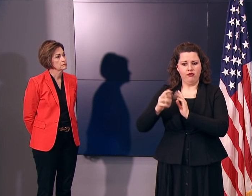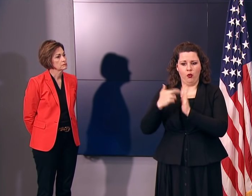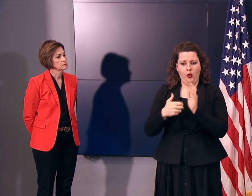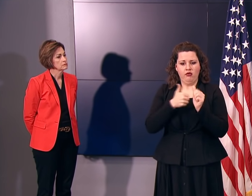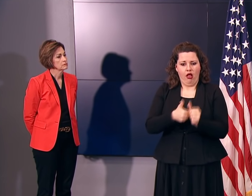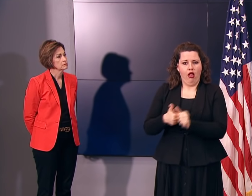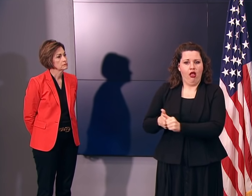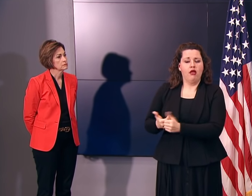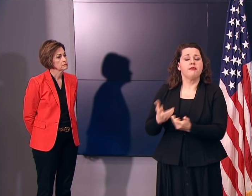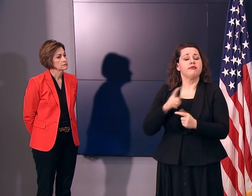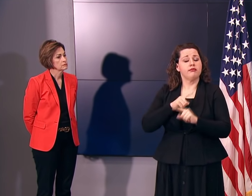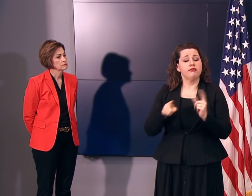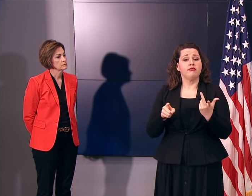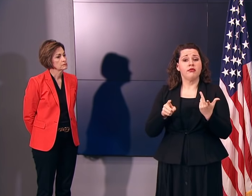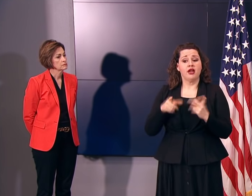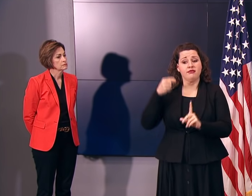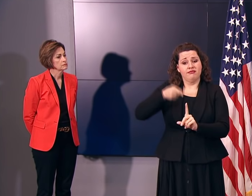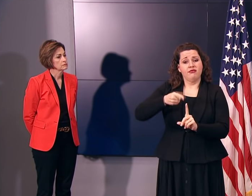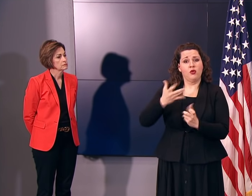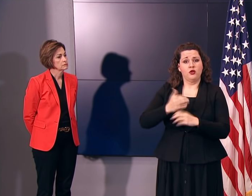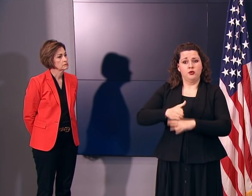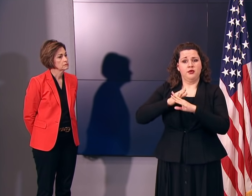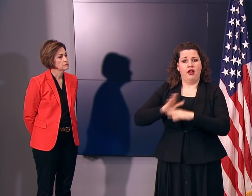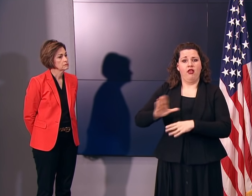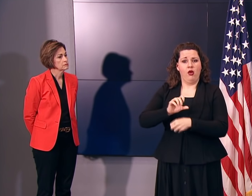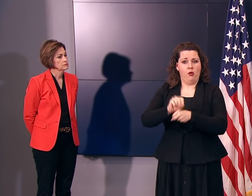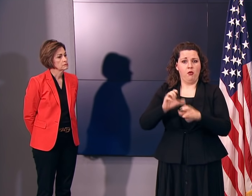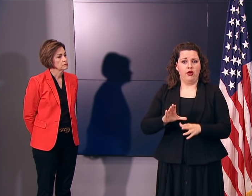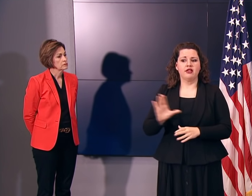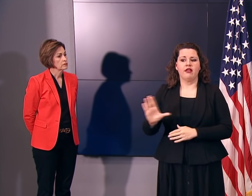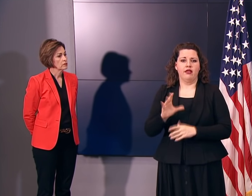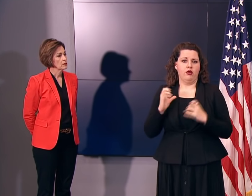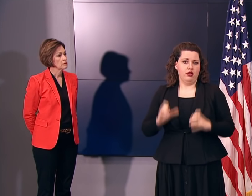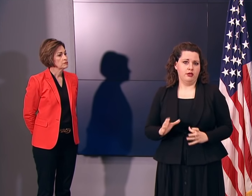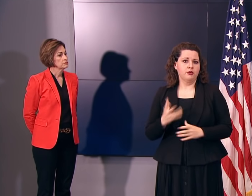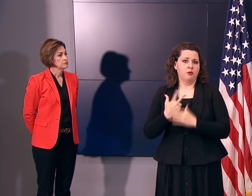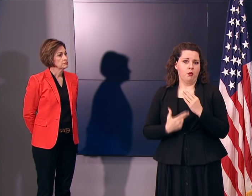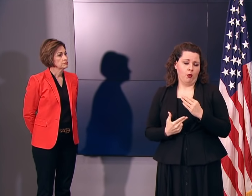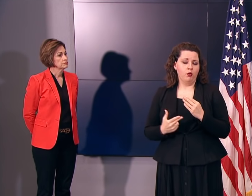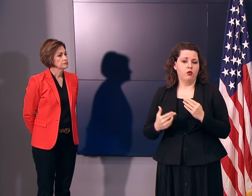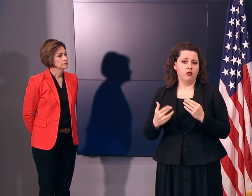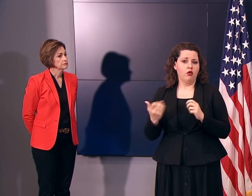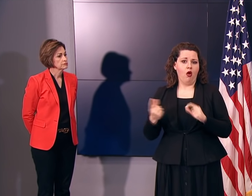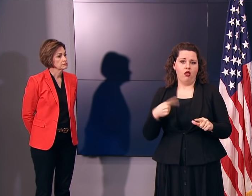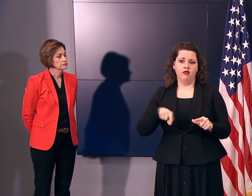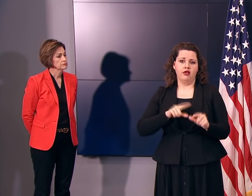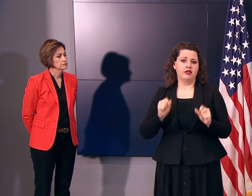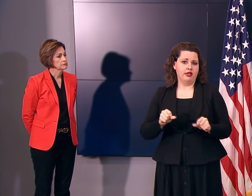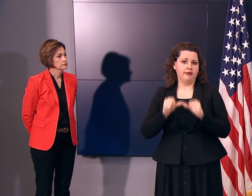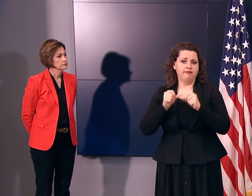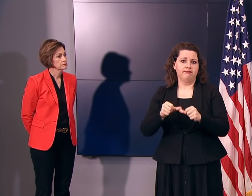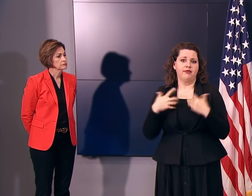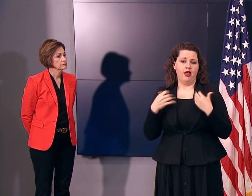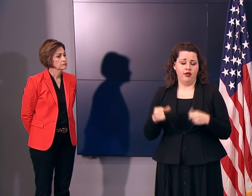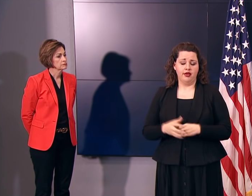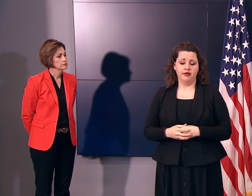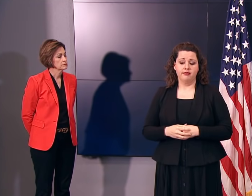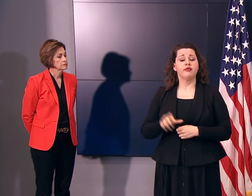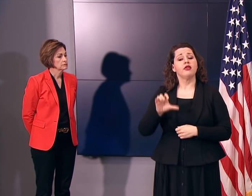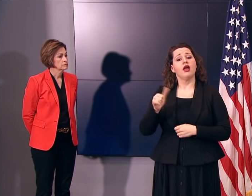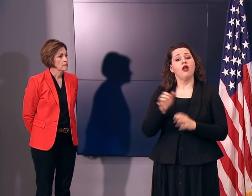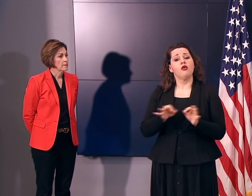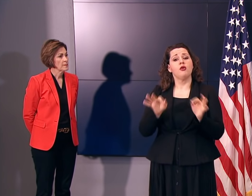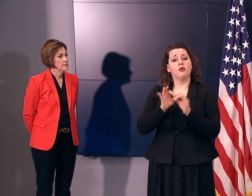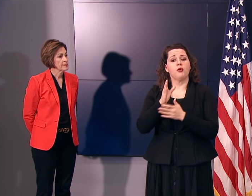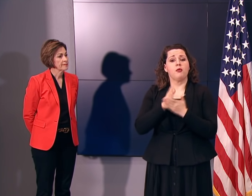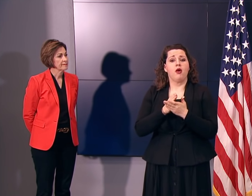but it's all in an effort to help protect their employees and their customers so that we can all stay healthy. Another important part of